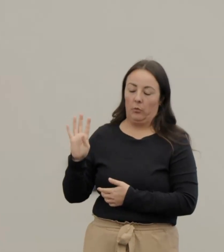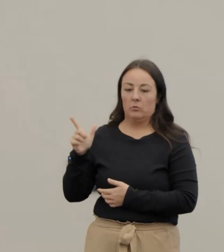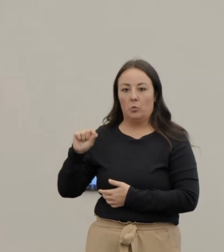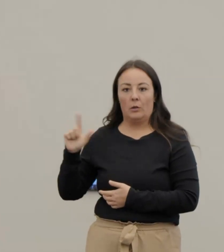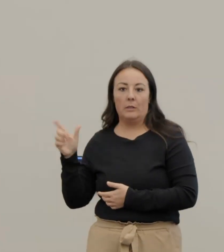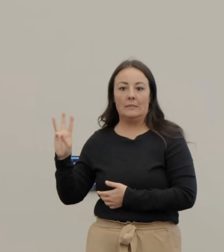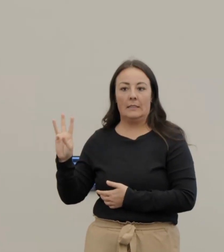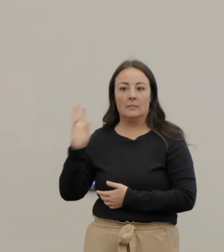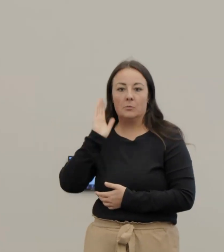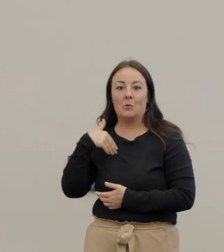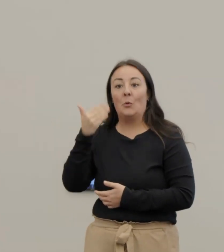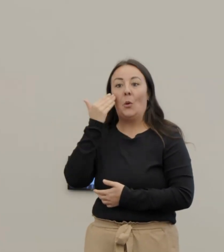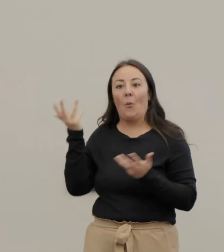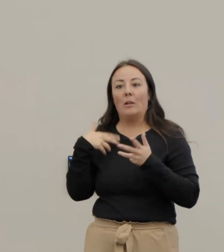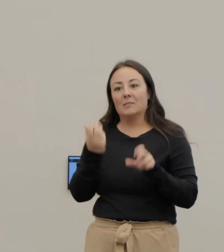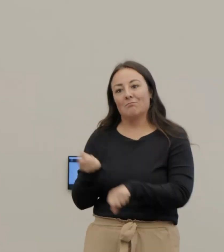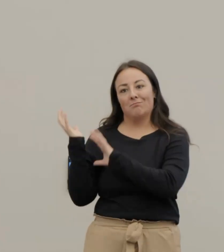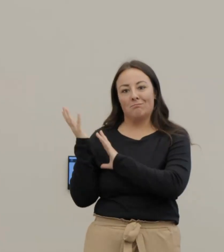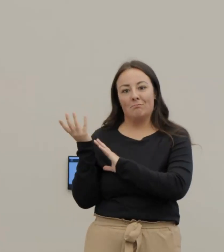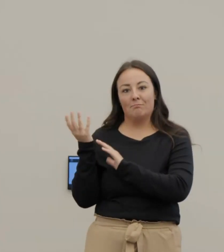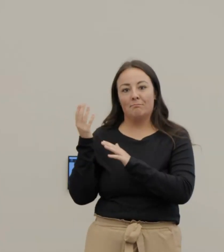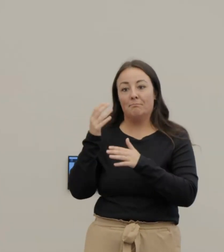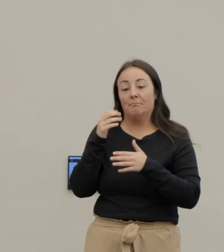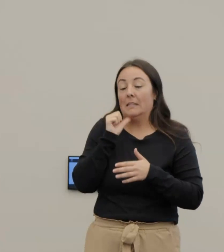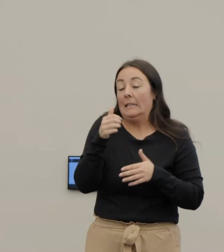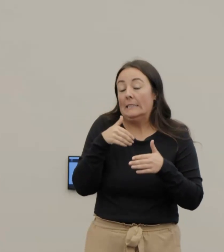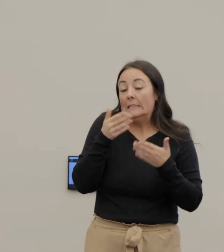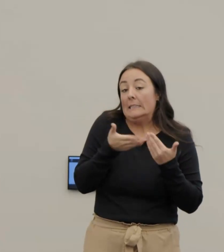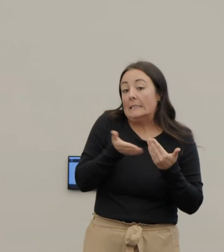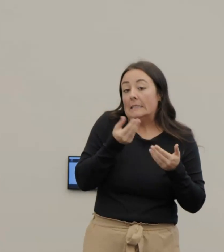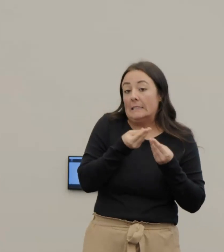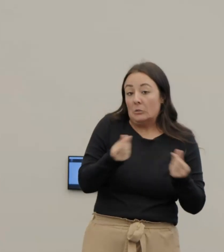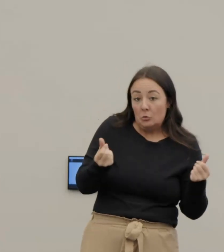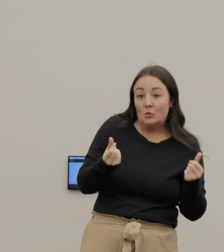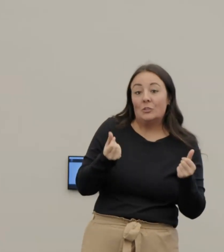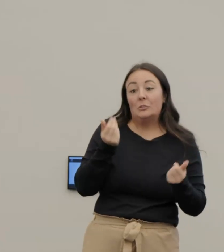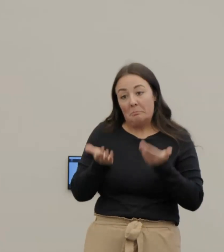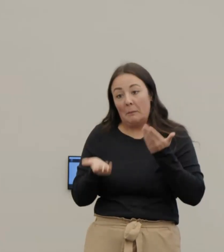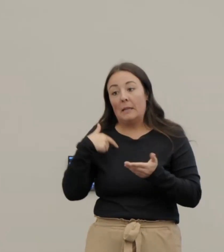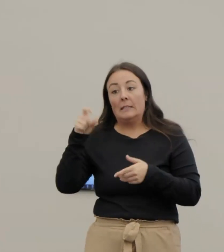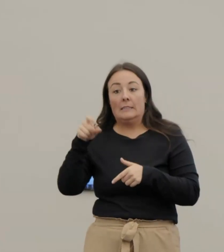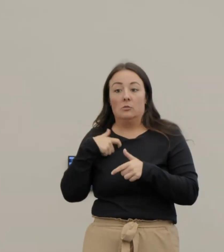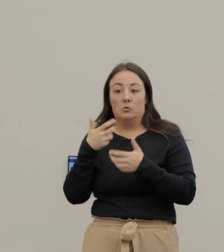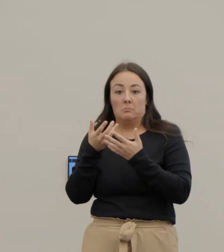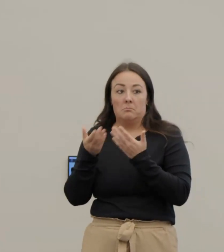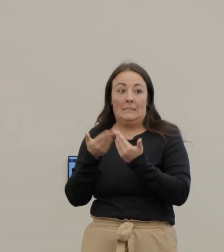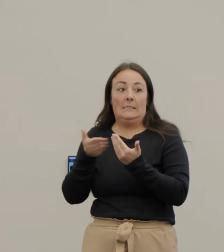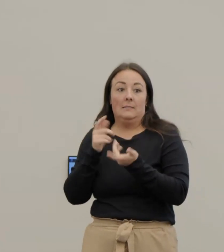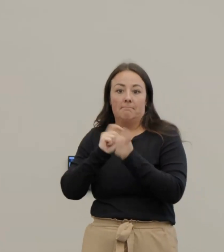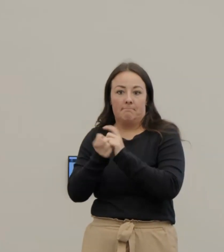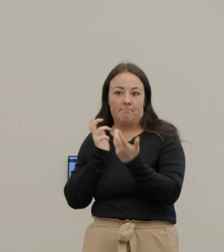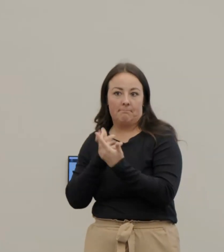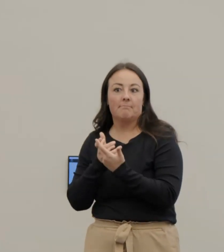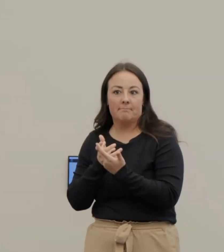accessible. And if it's not, easy solutions, smaller volume to fix,